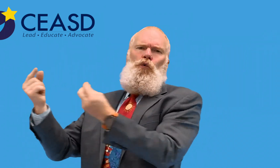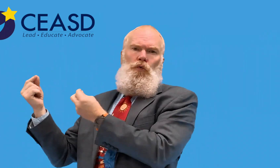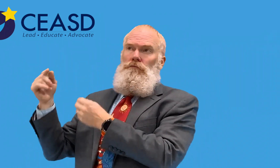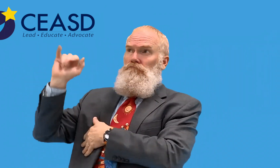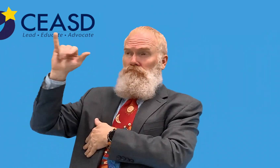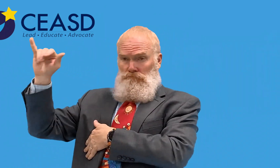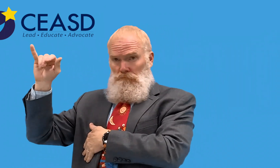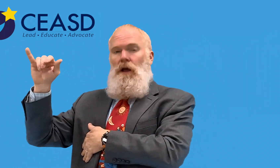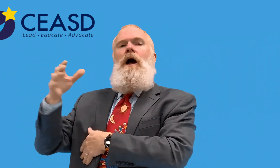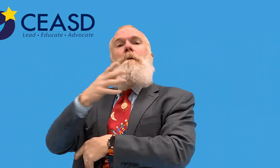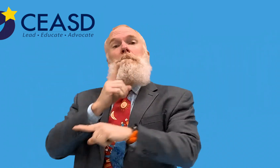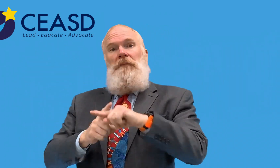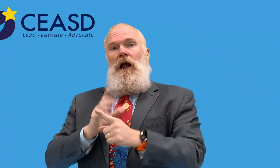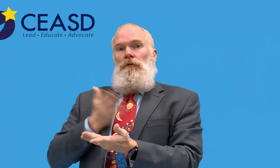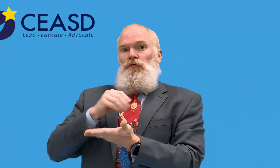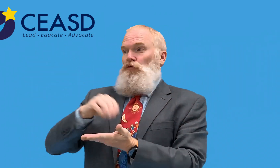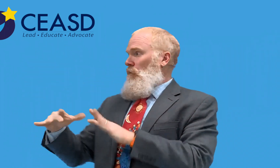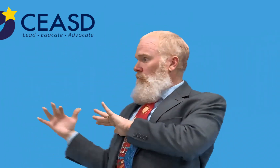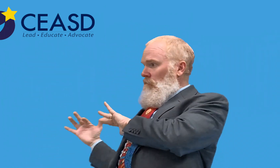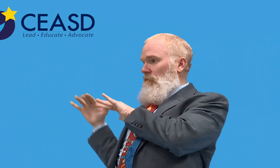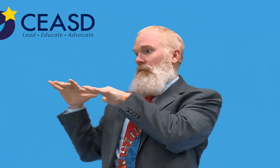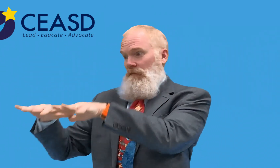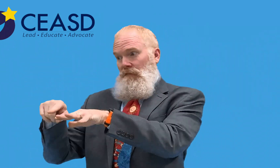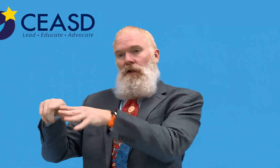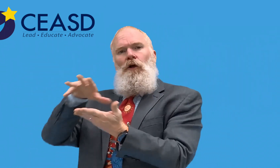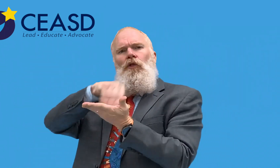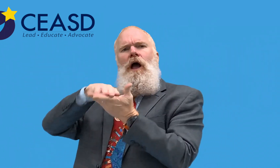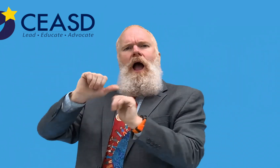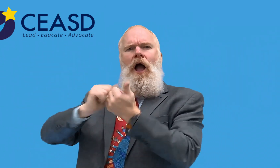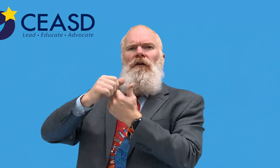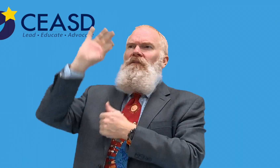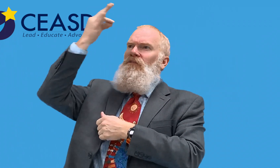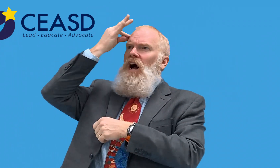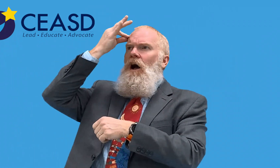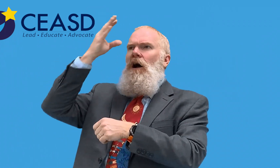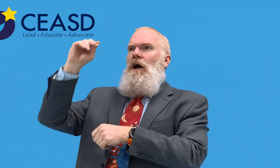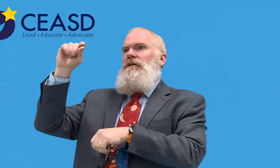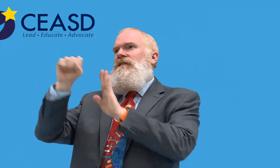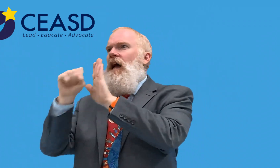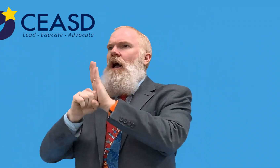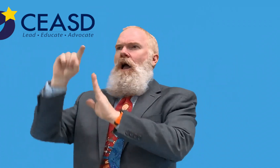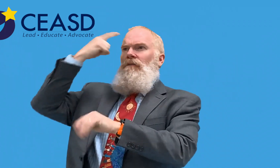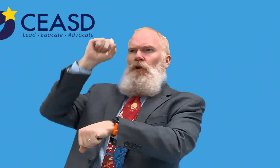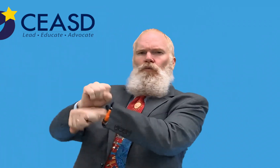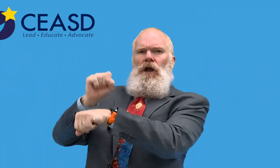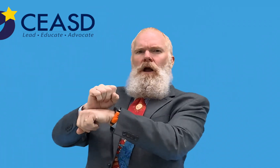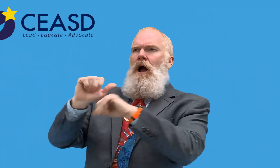field to learn about the changes at the federal level. Likewise, our students attend this summit to learn how the federal and